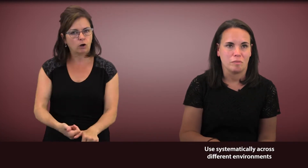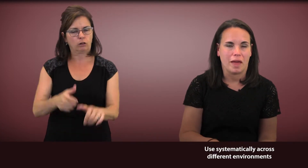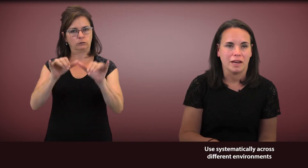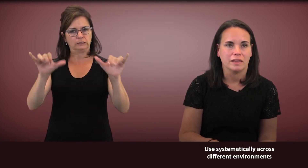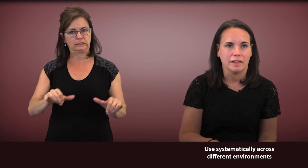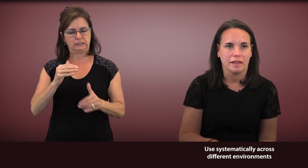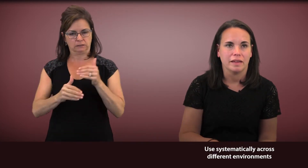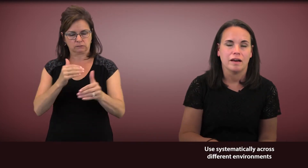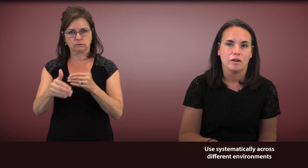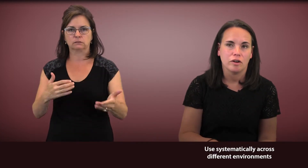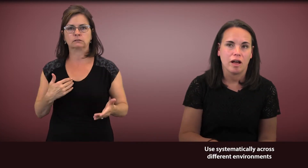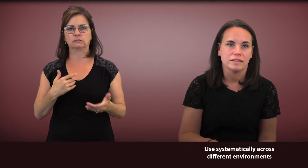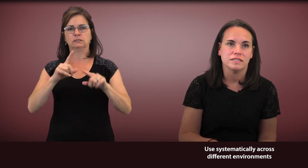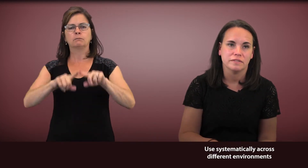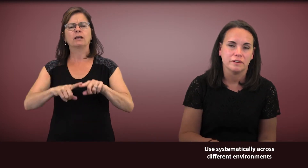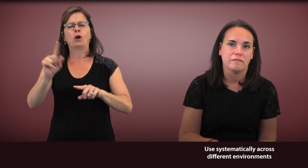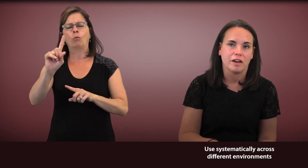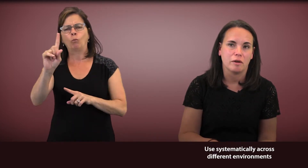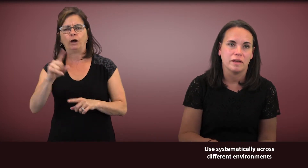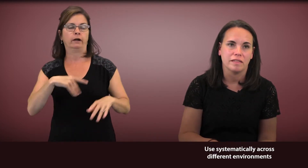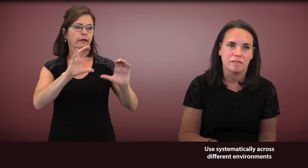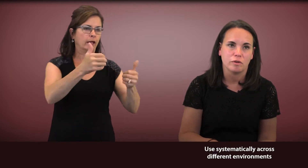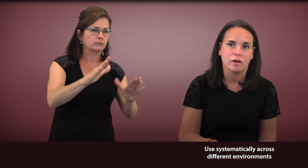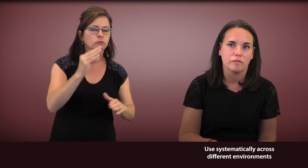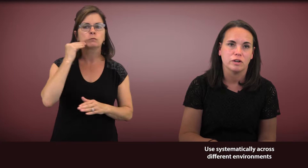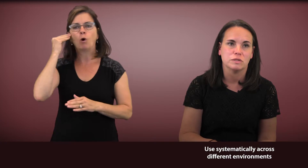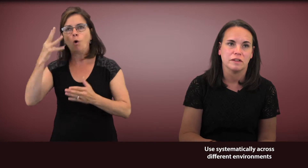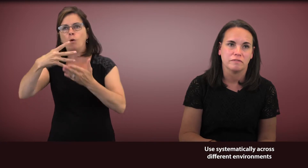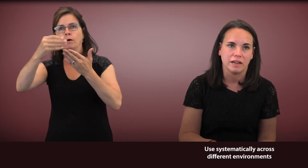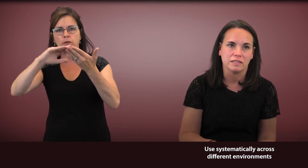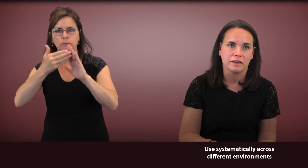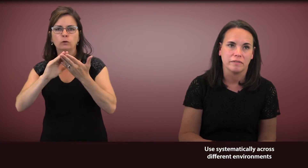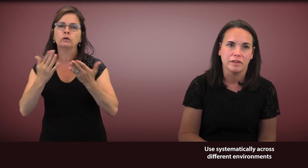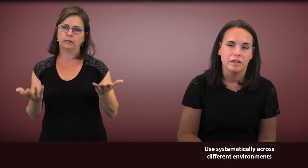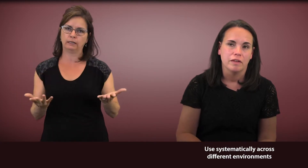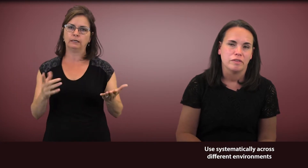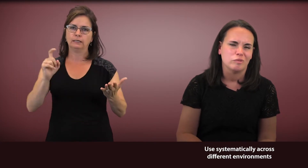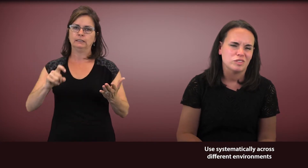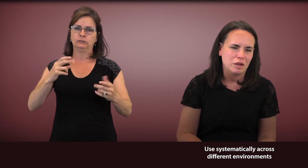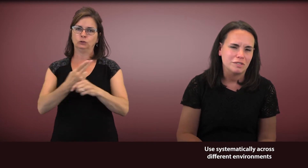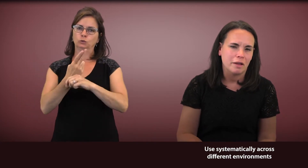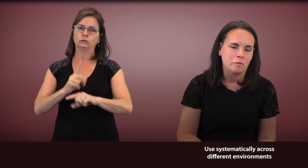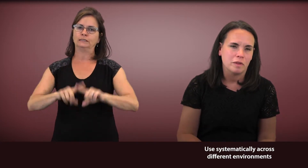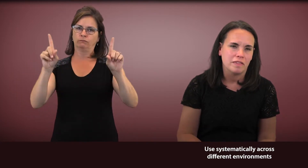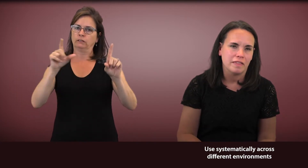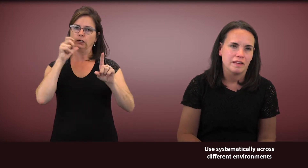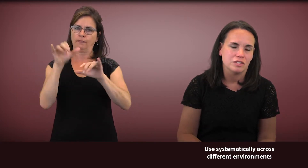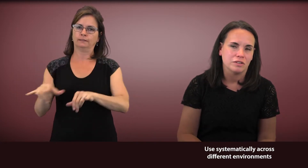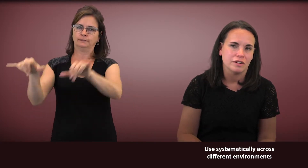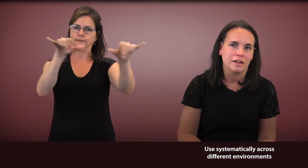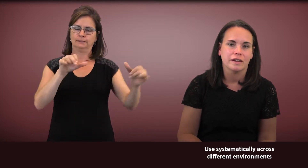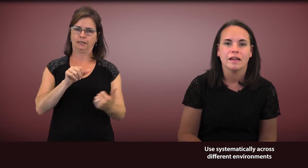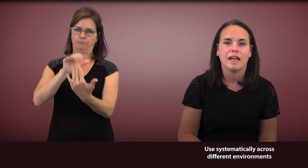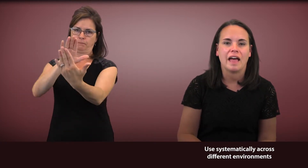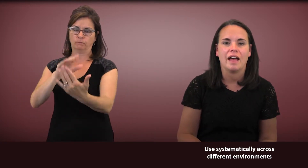used systematically across different environments in order for it to be effective. So sometimes we see that children